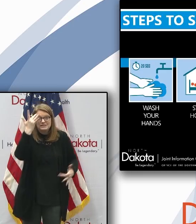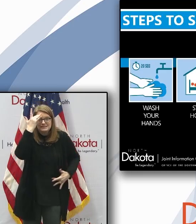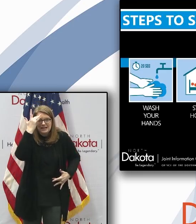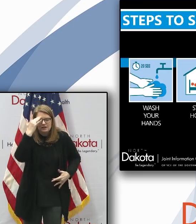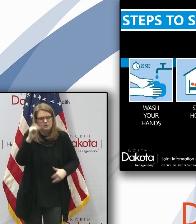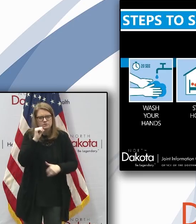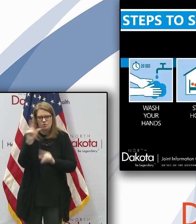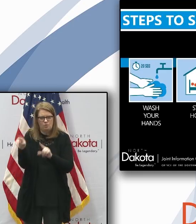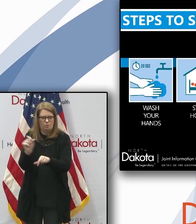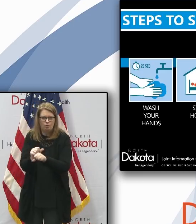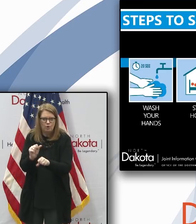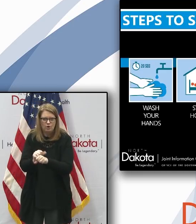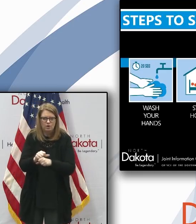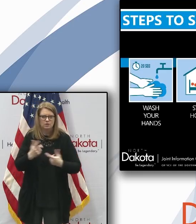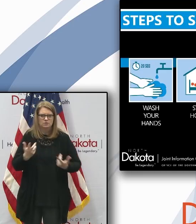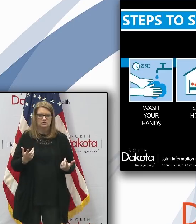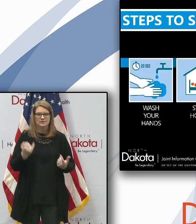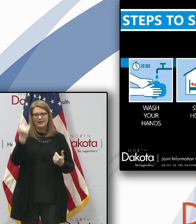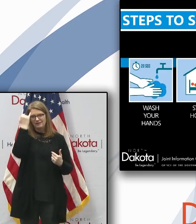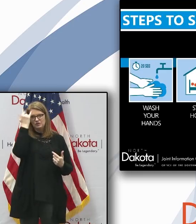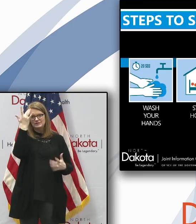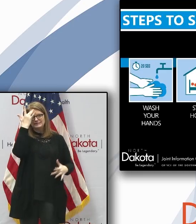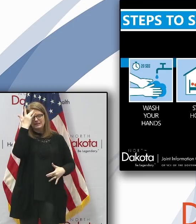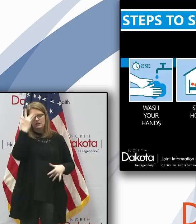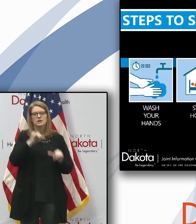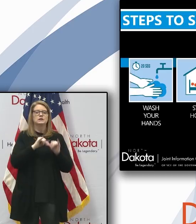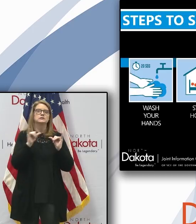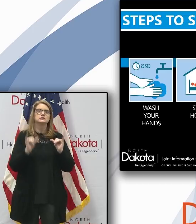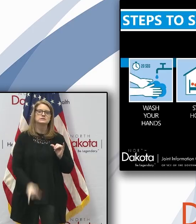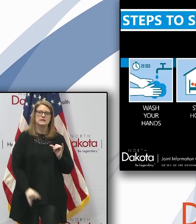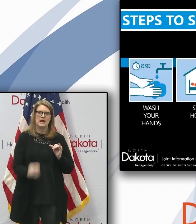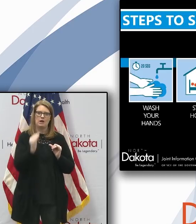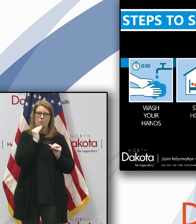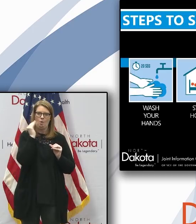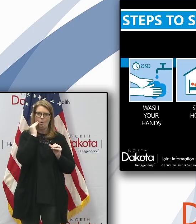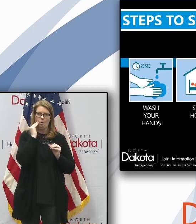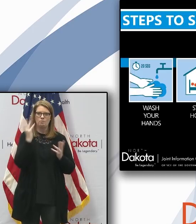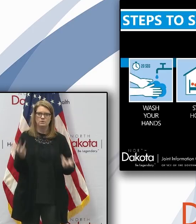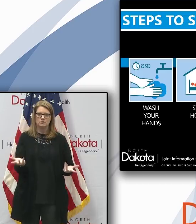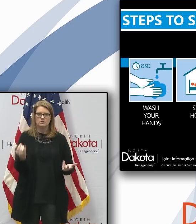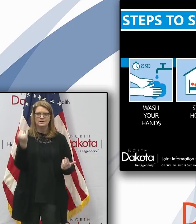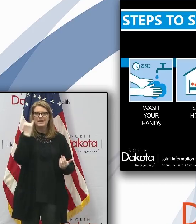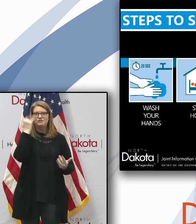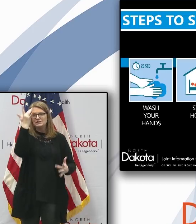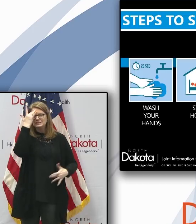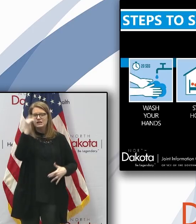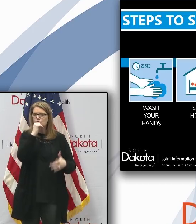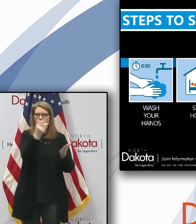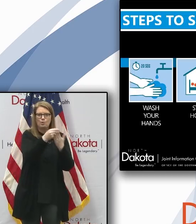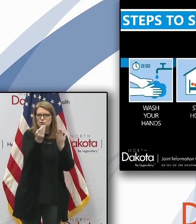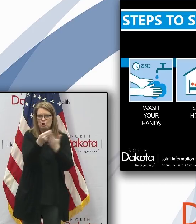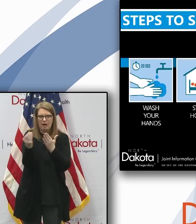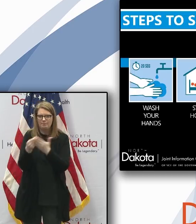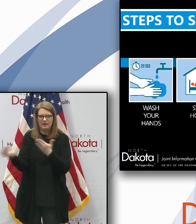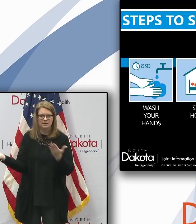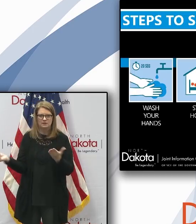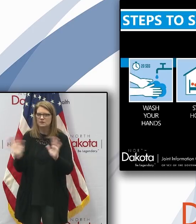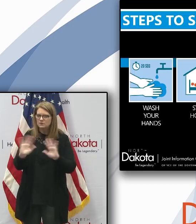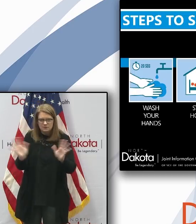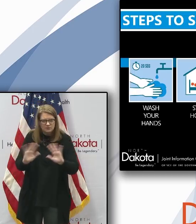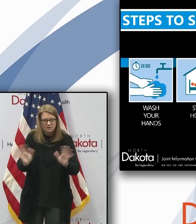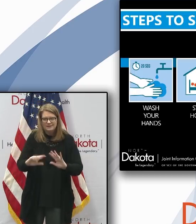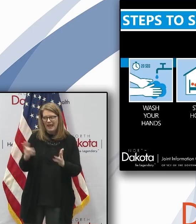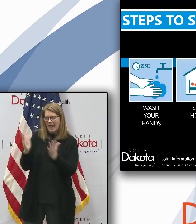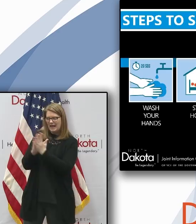if you're sick, don't go to work. Don't go to any gatherings if you're sick. And if you're sick, don't even go shopping. Have somebody else take care of